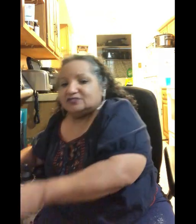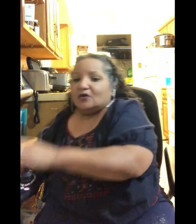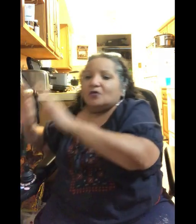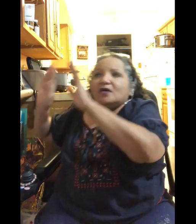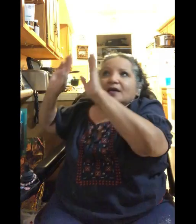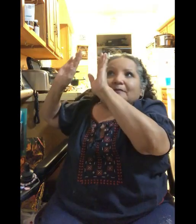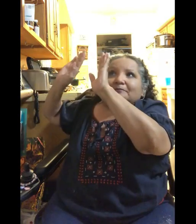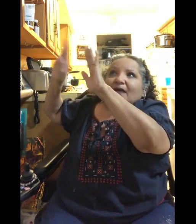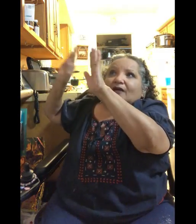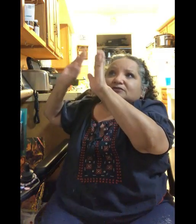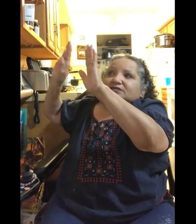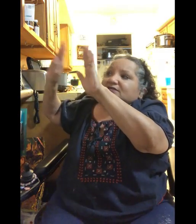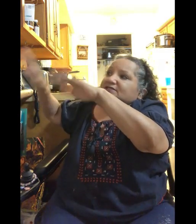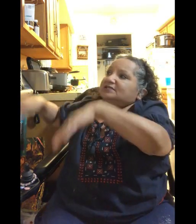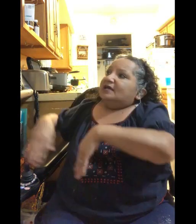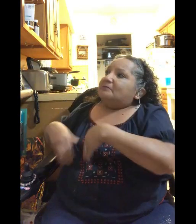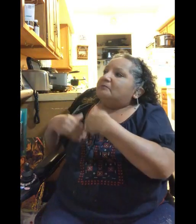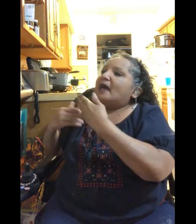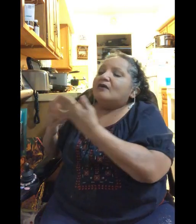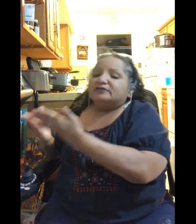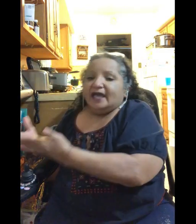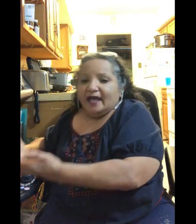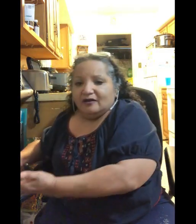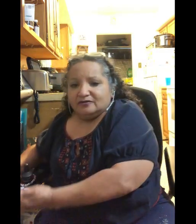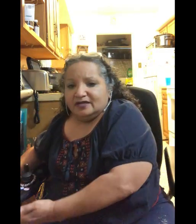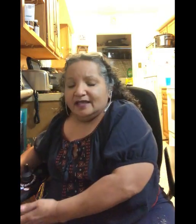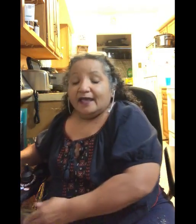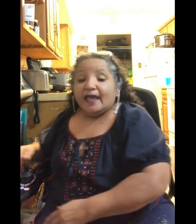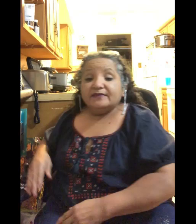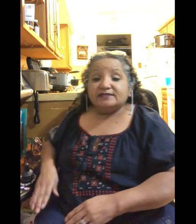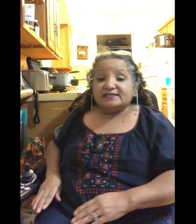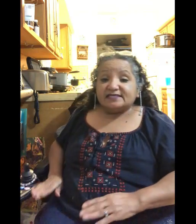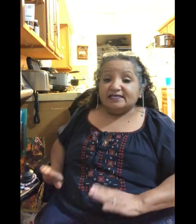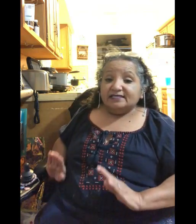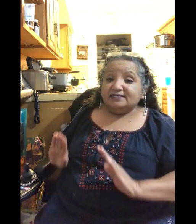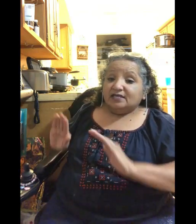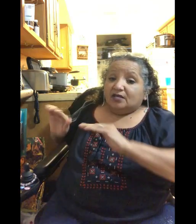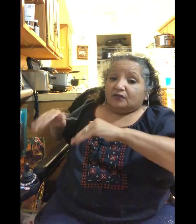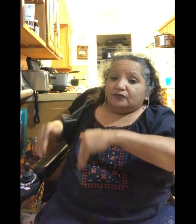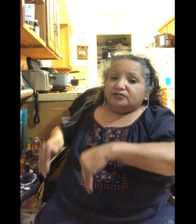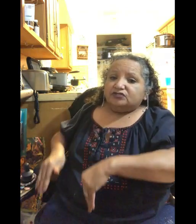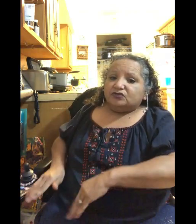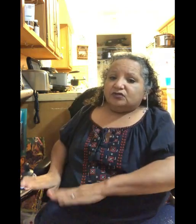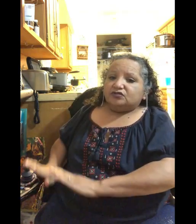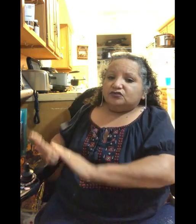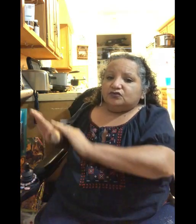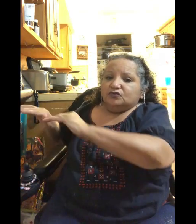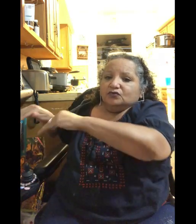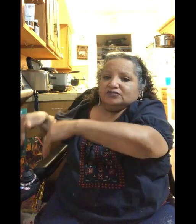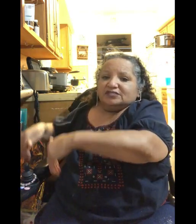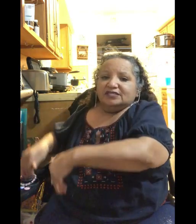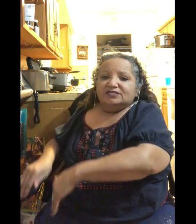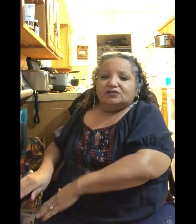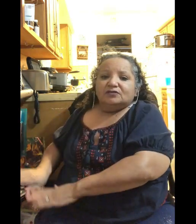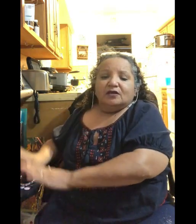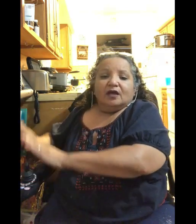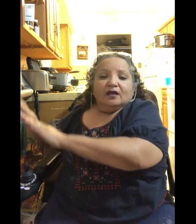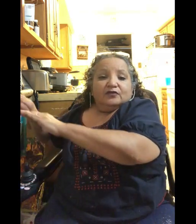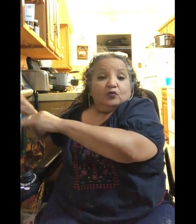So mountains bow down. And the seas, we're just going to do seas, the